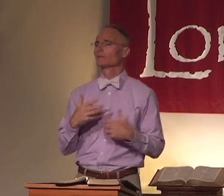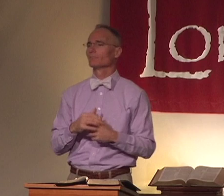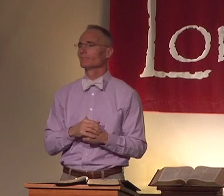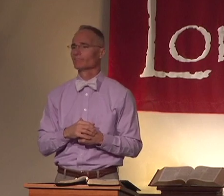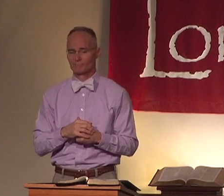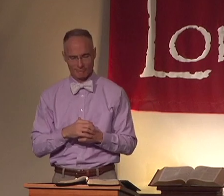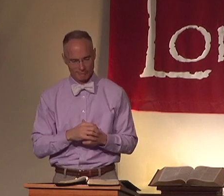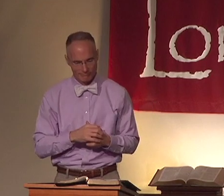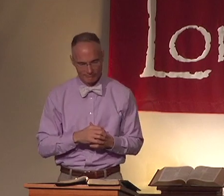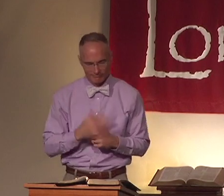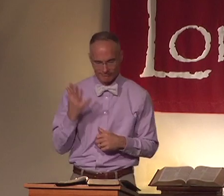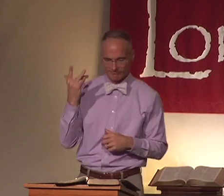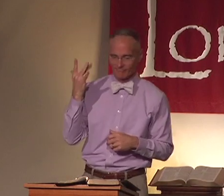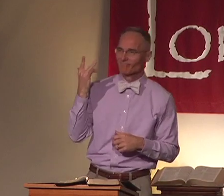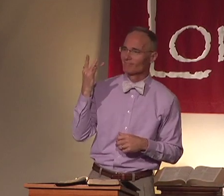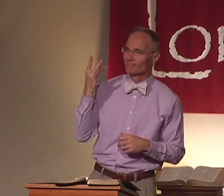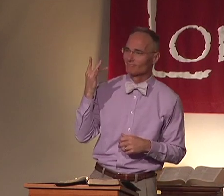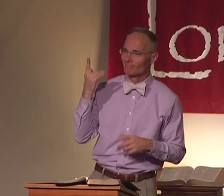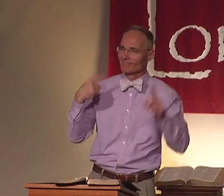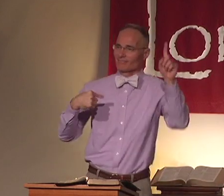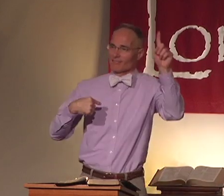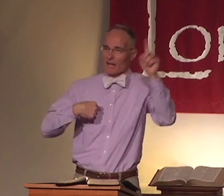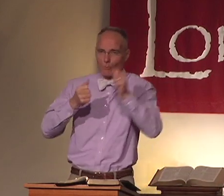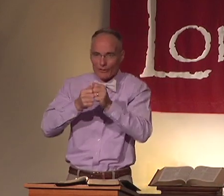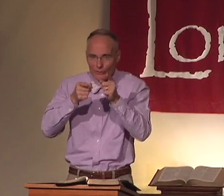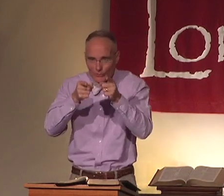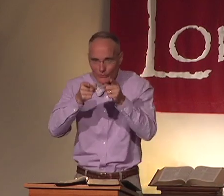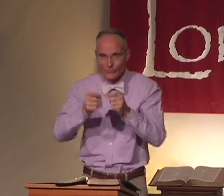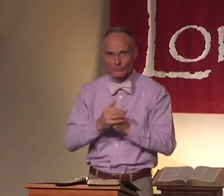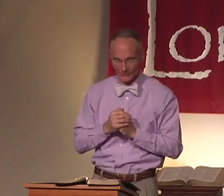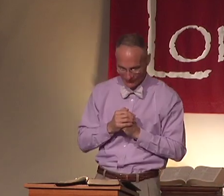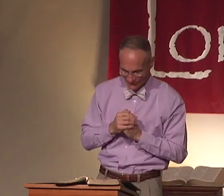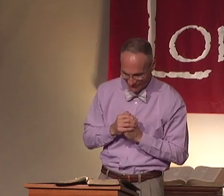He says, don't be afraid, for I am with you.